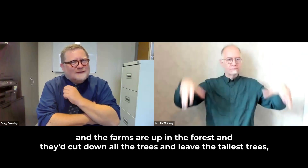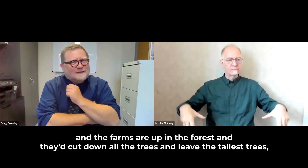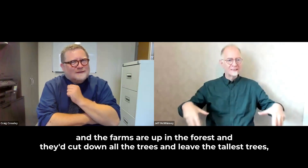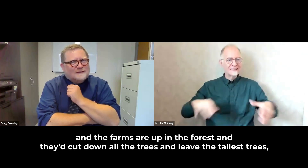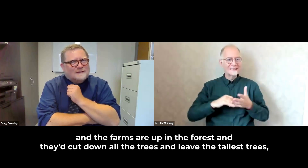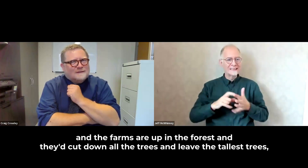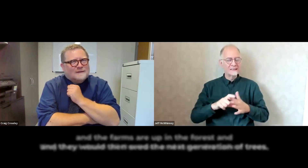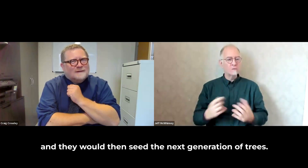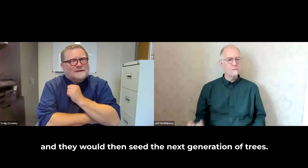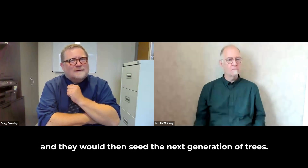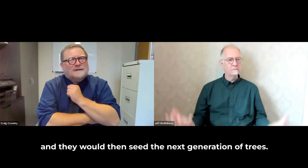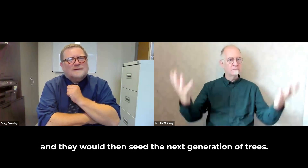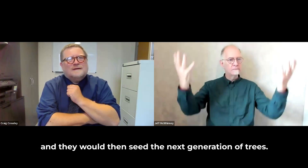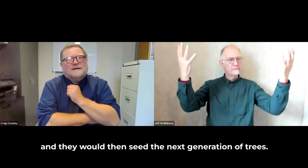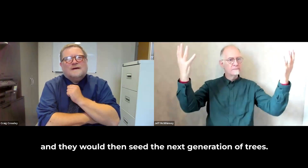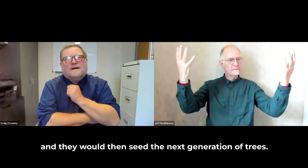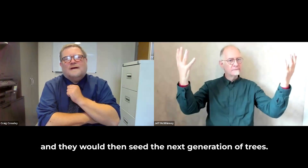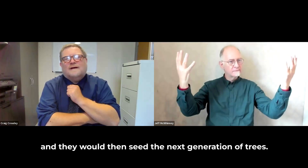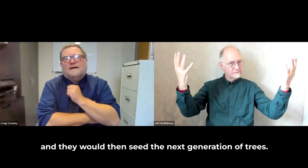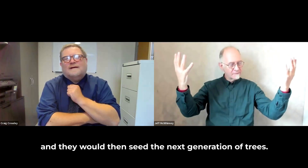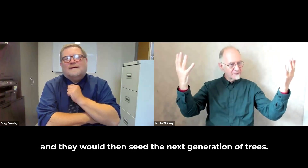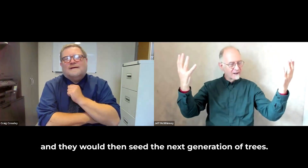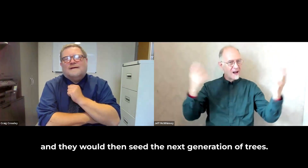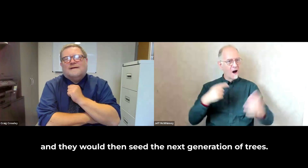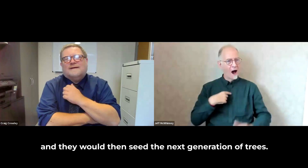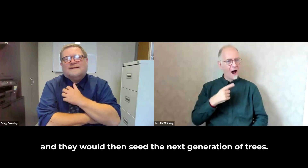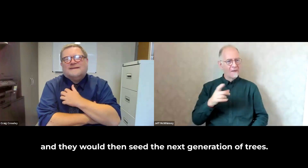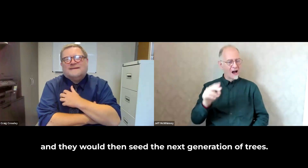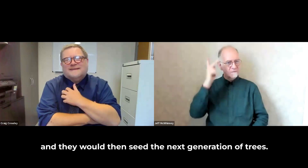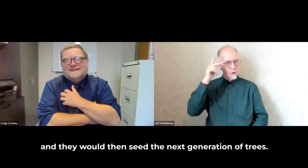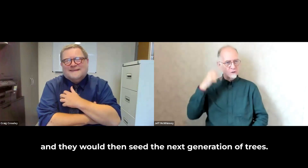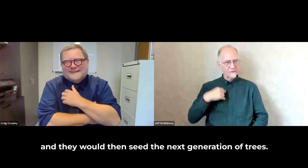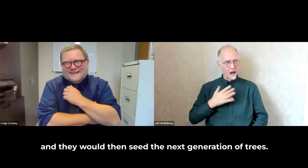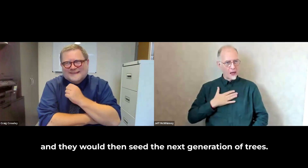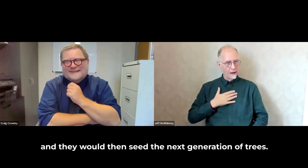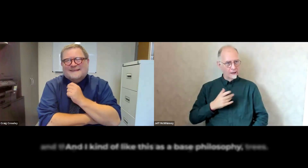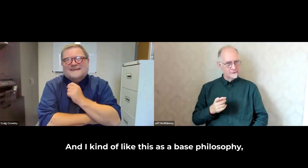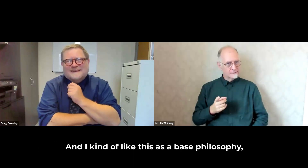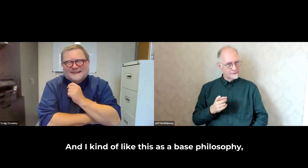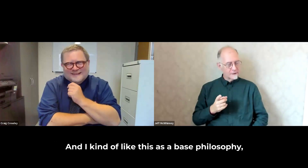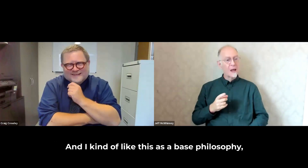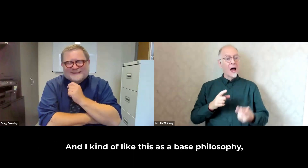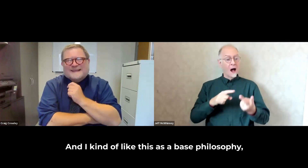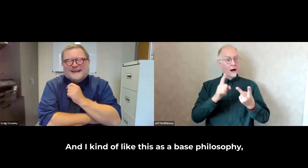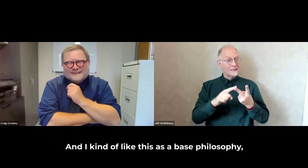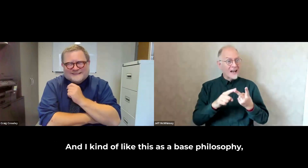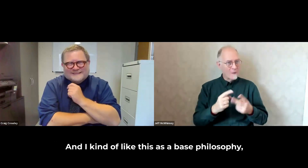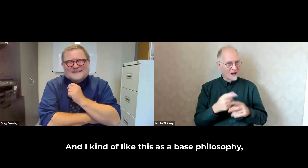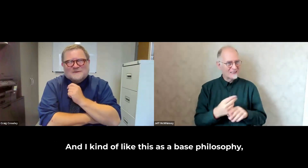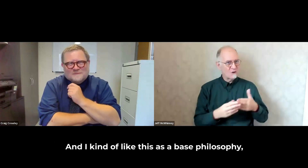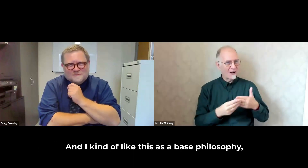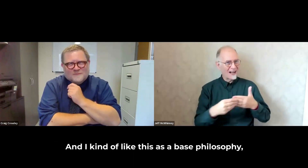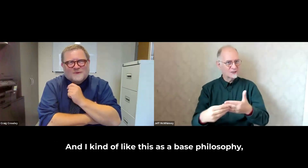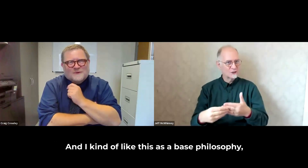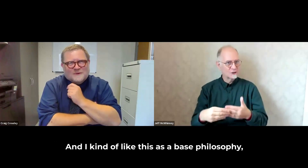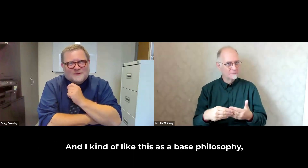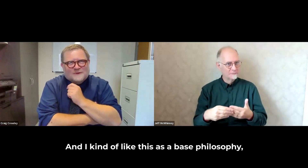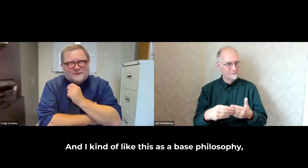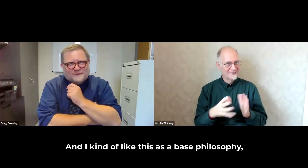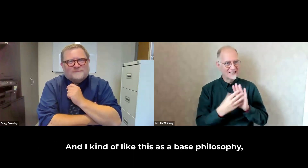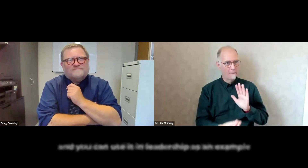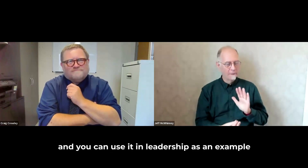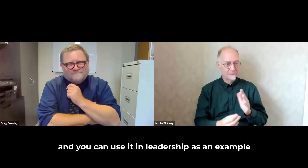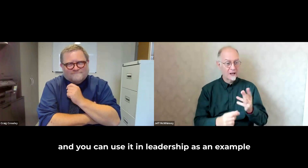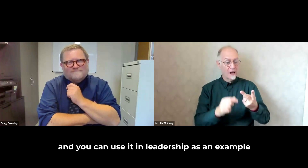trees, and they would then seed the next generation of trees. And I kind of like this as a base